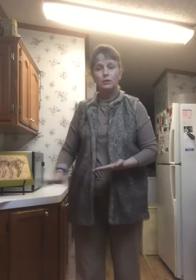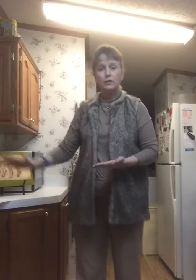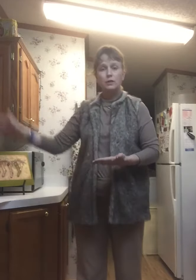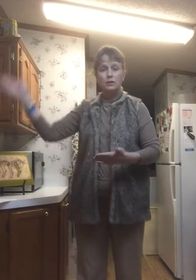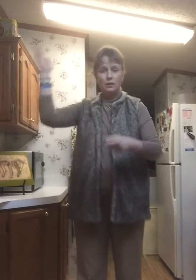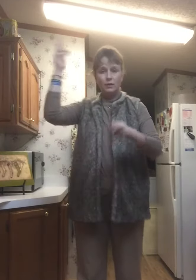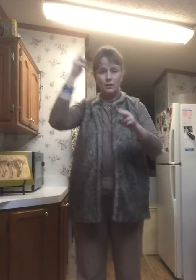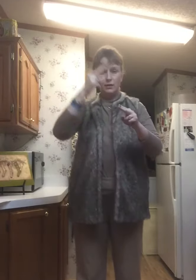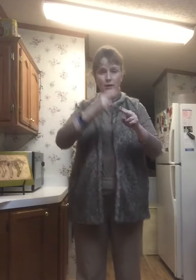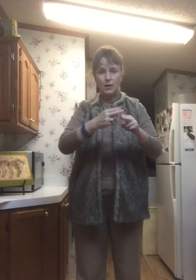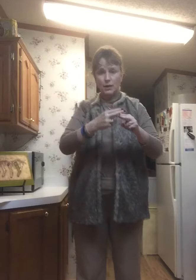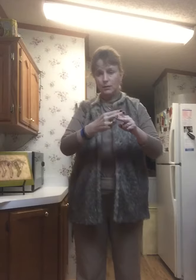holy name.